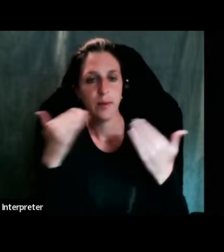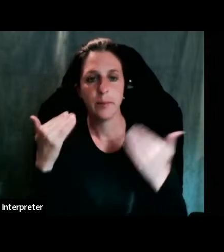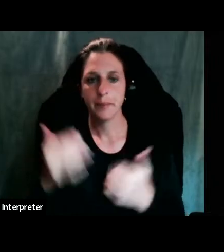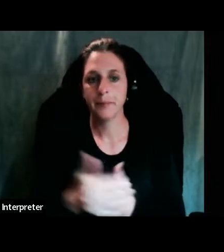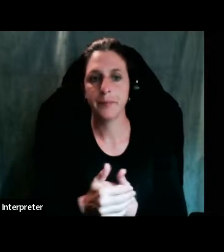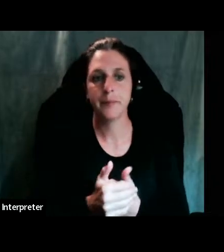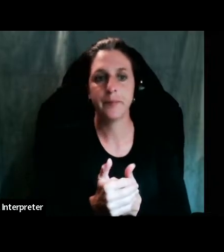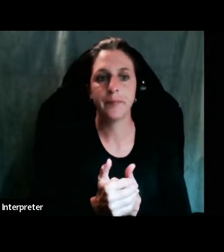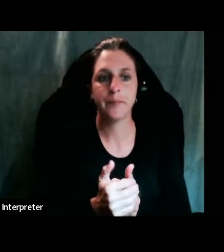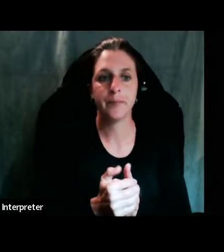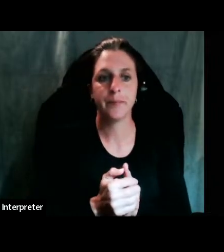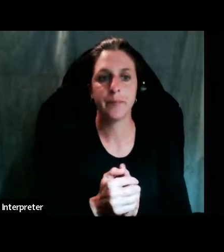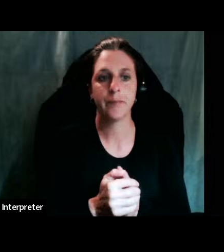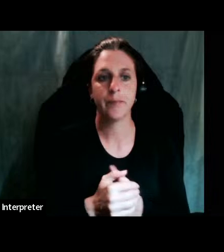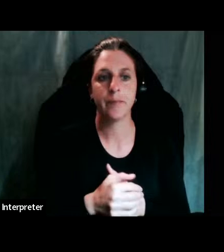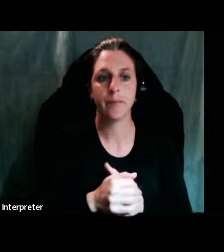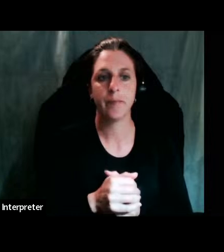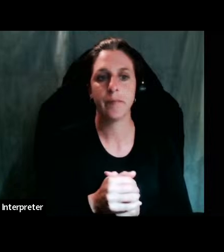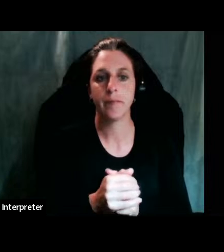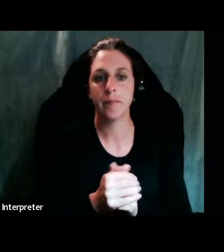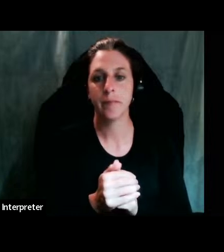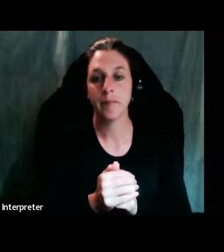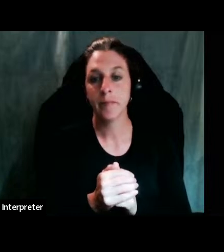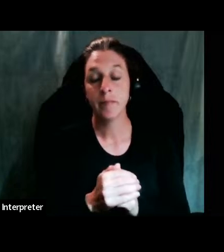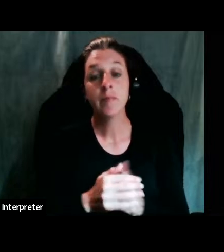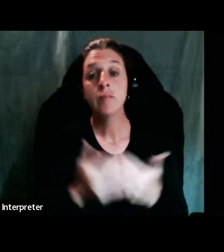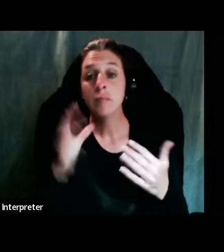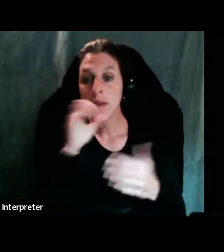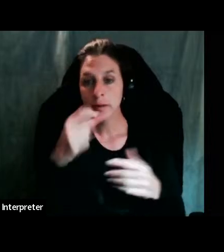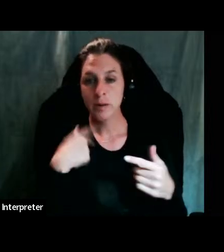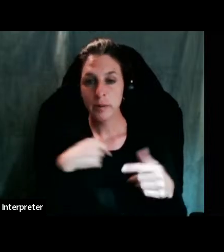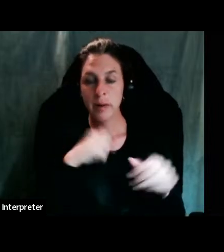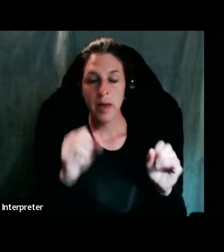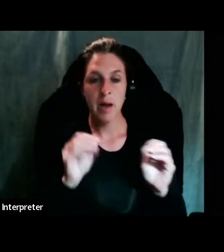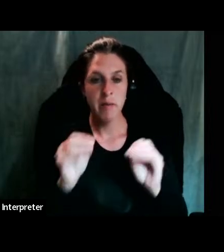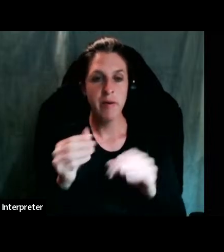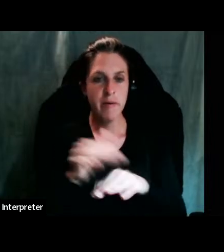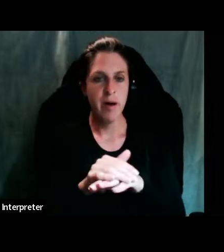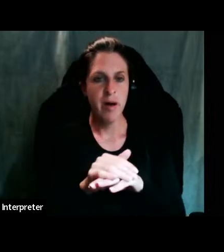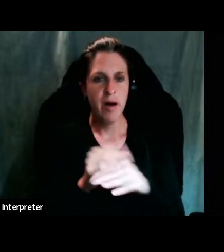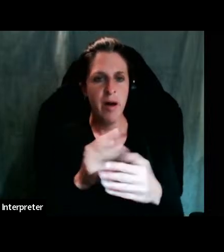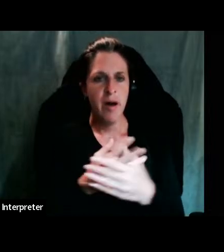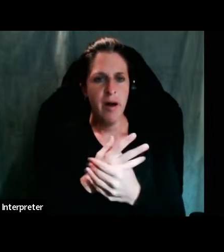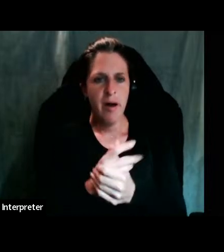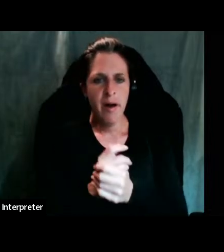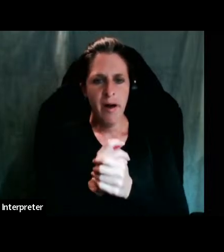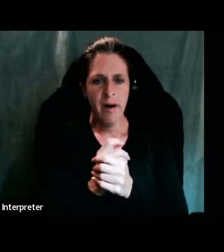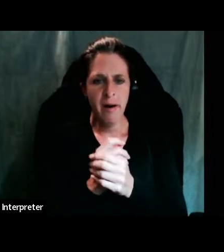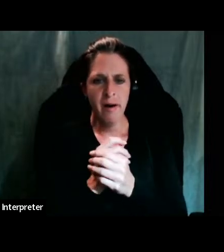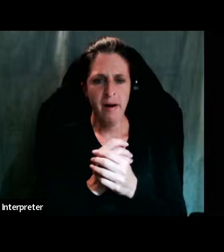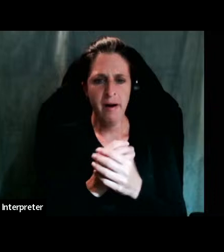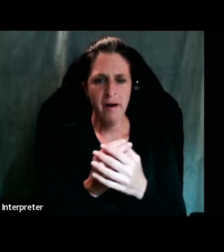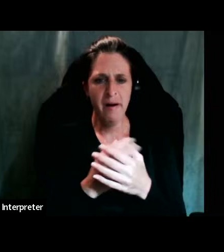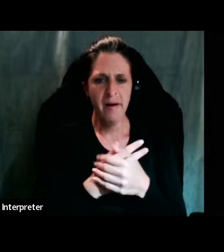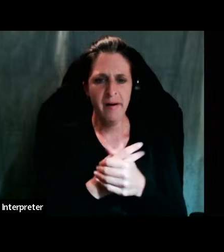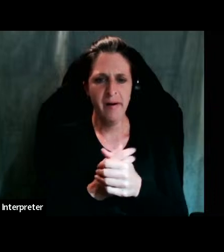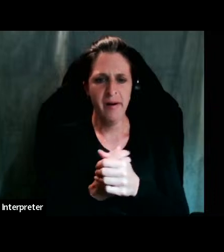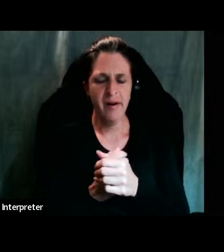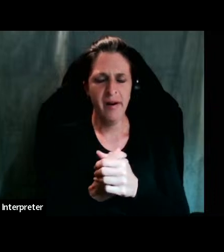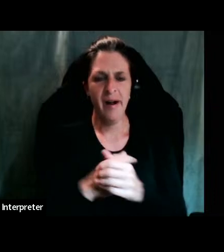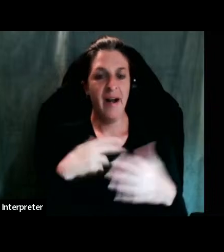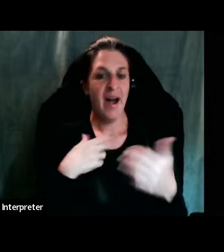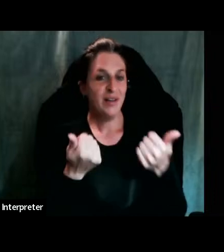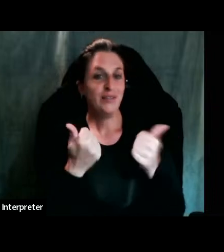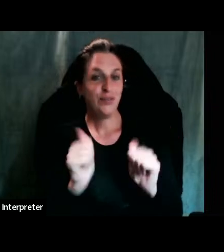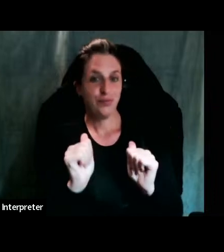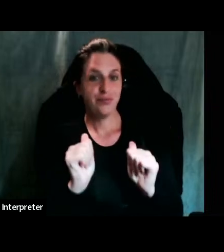Okay. I guess we can move on with our. Oh, I'm sorry. Yes. I try to make the motion during